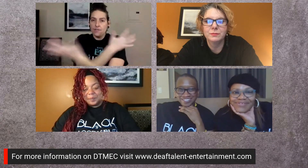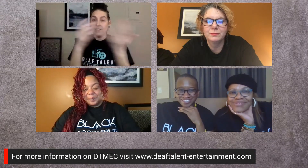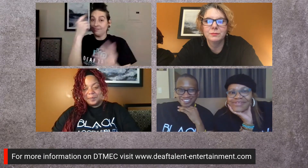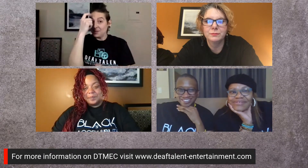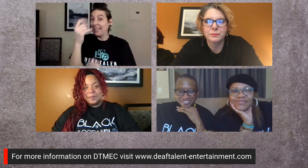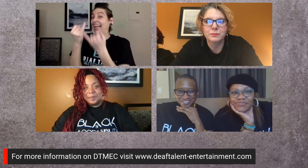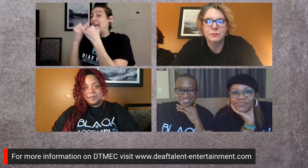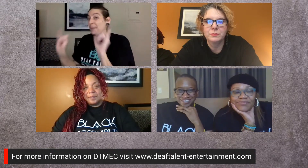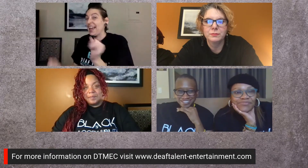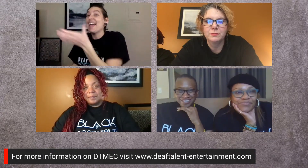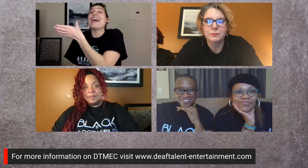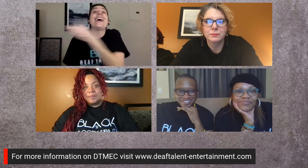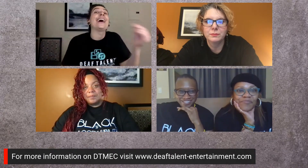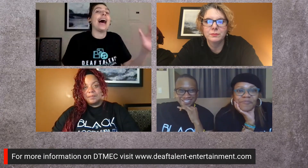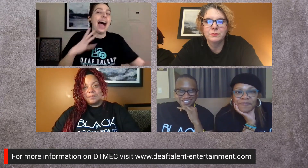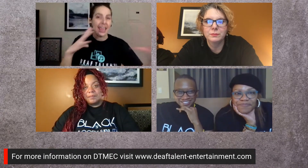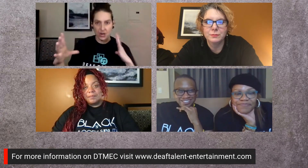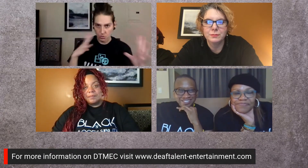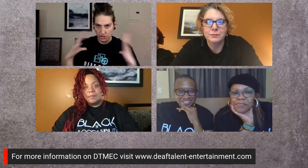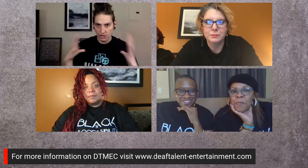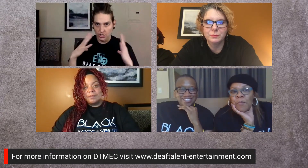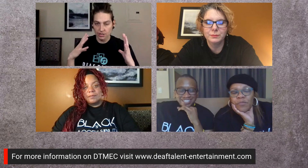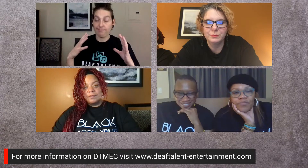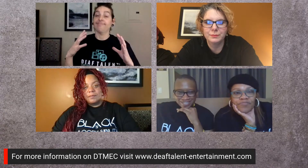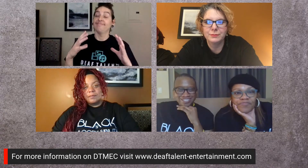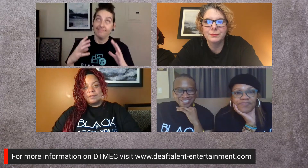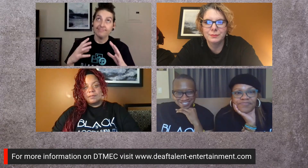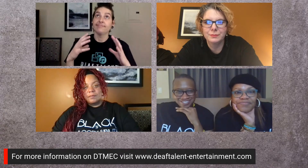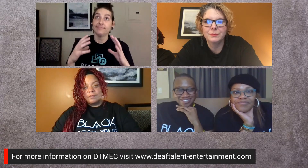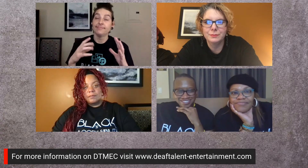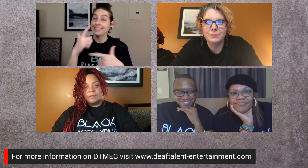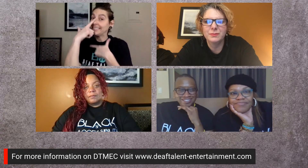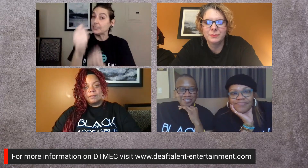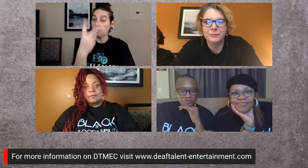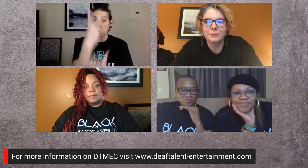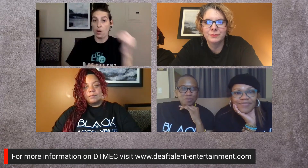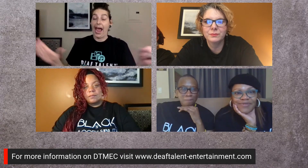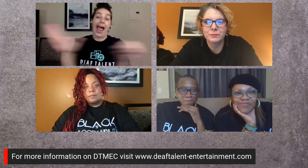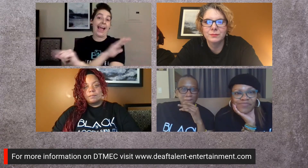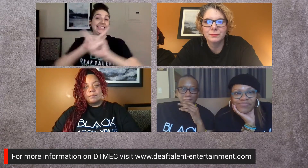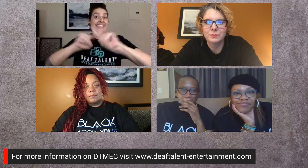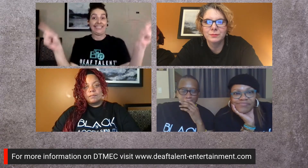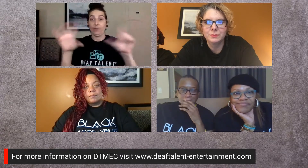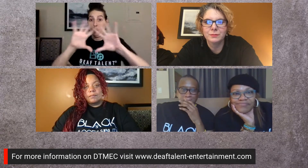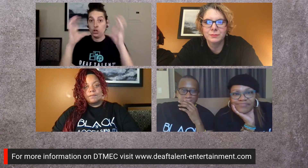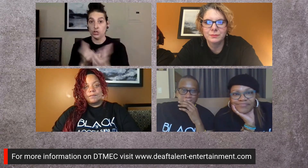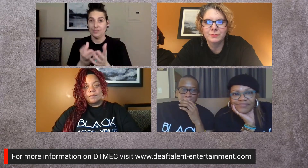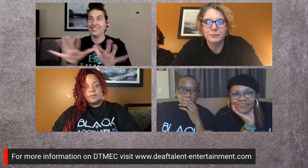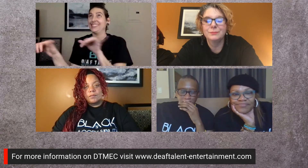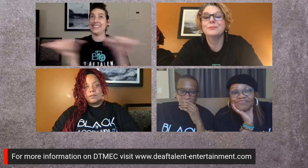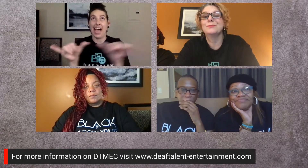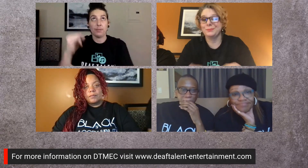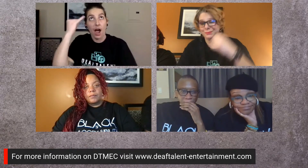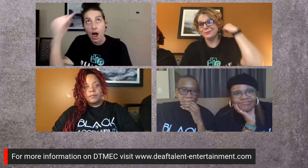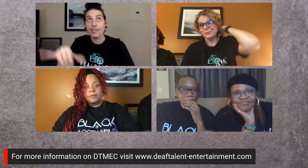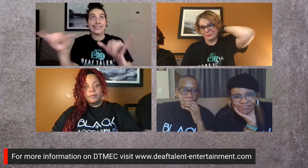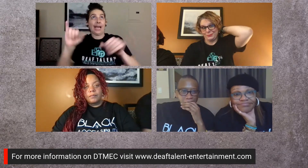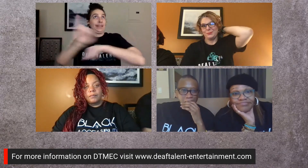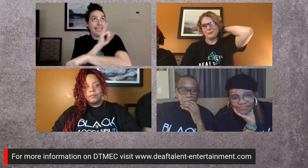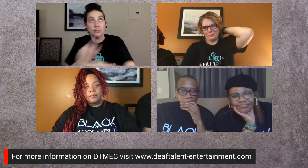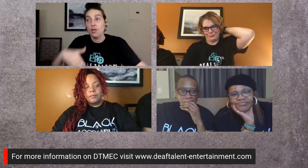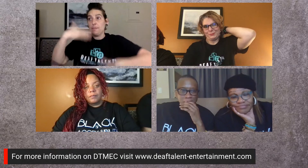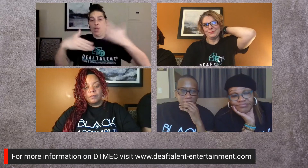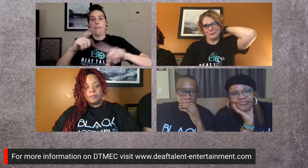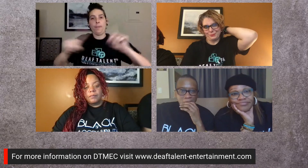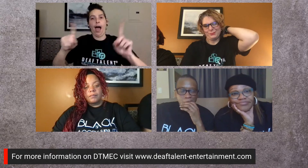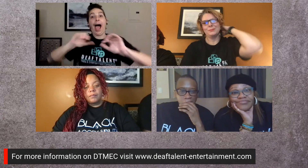I've seen a lot. I've seen everything from independent films to Hollywood. And interesting,